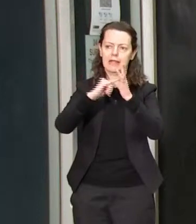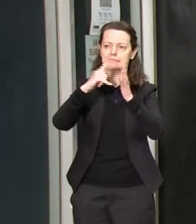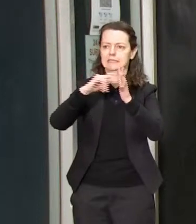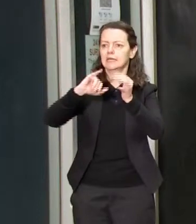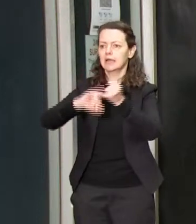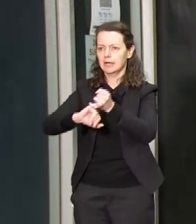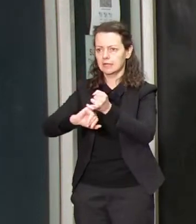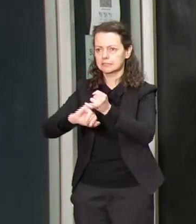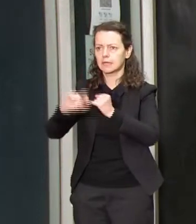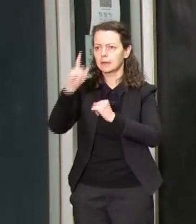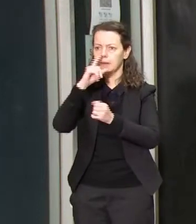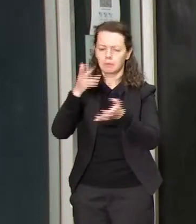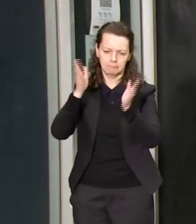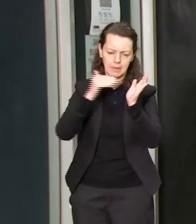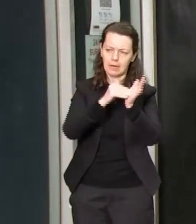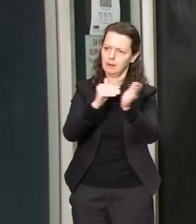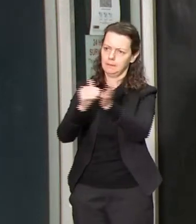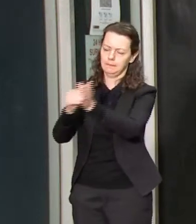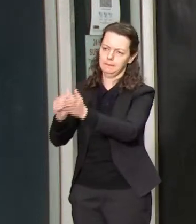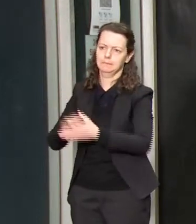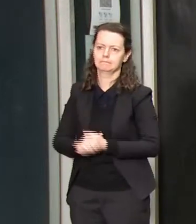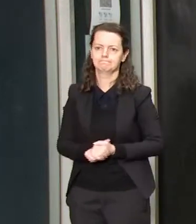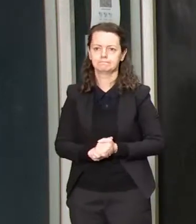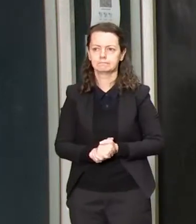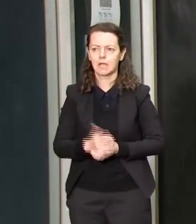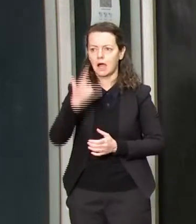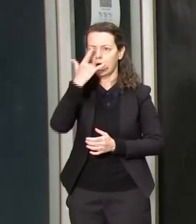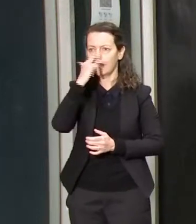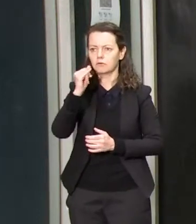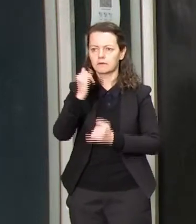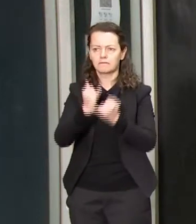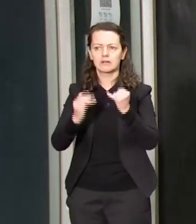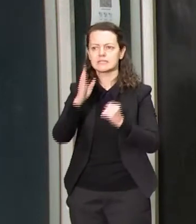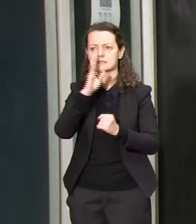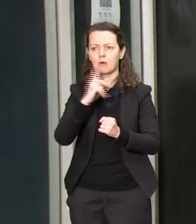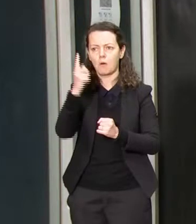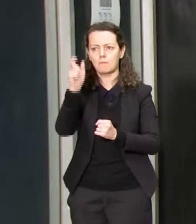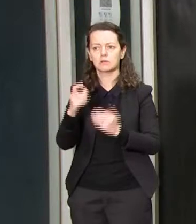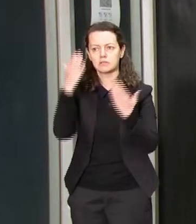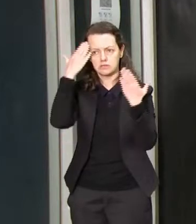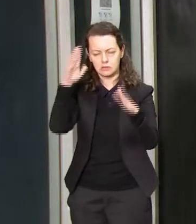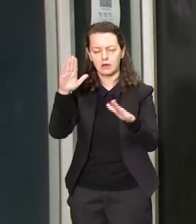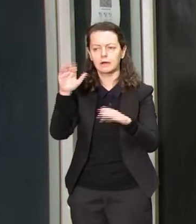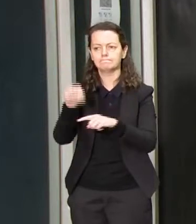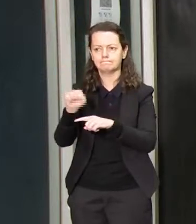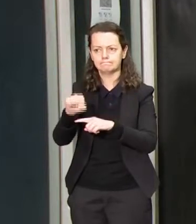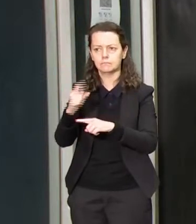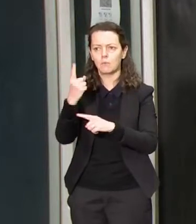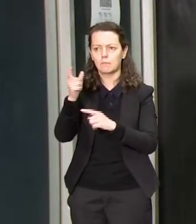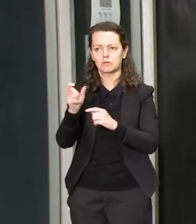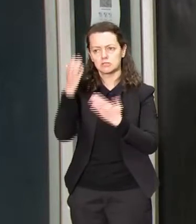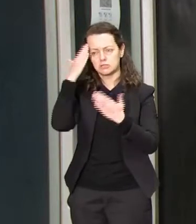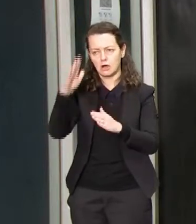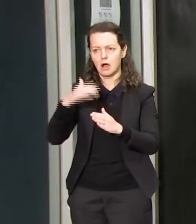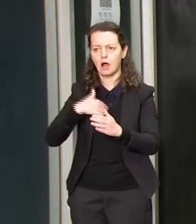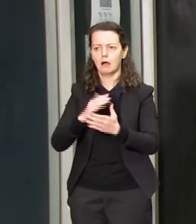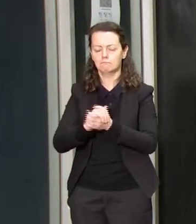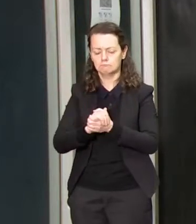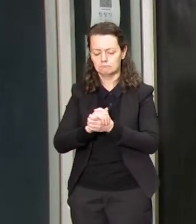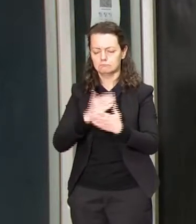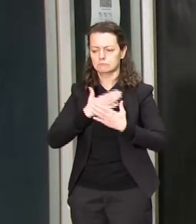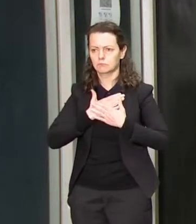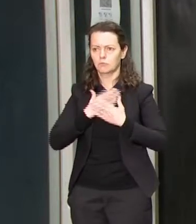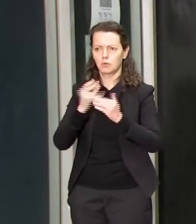for the work that you do. Thank you. Tragically, one person has lost their life, and my thoughts and prayers